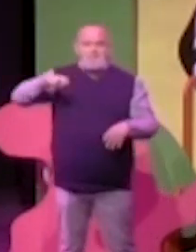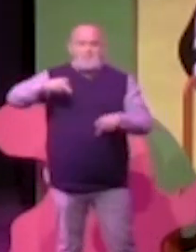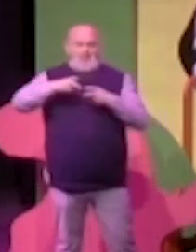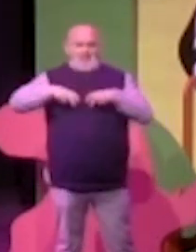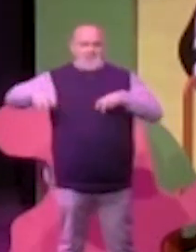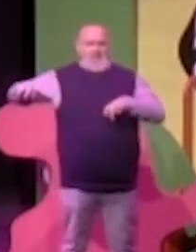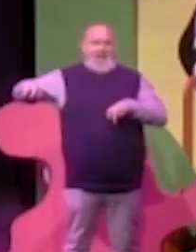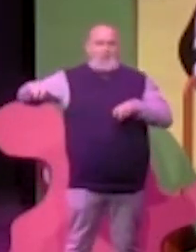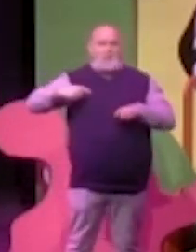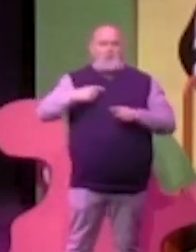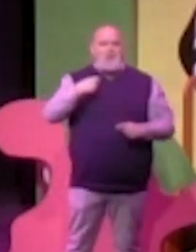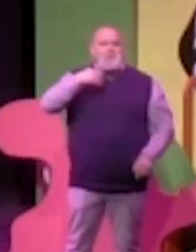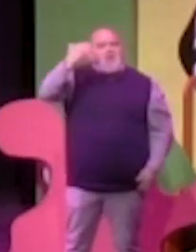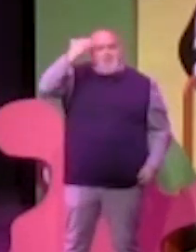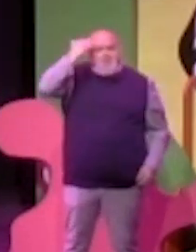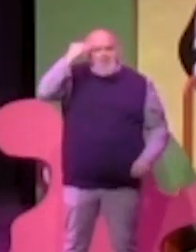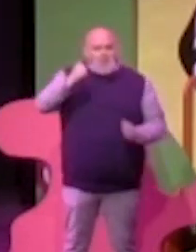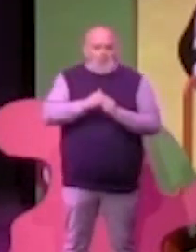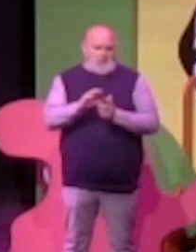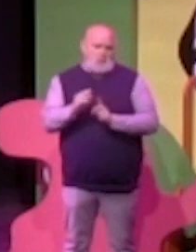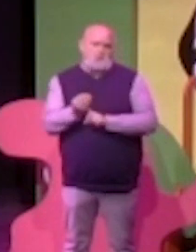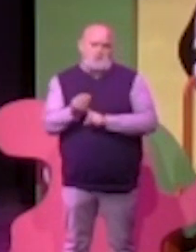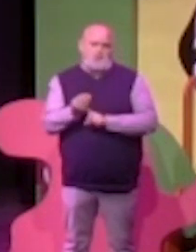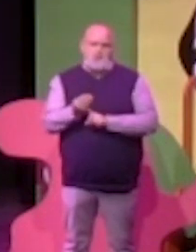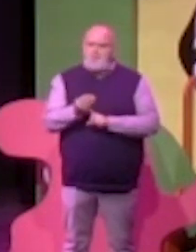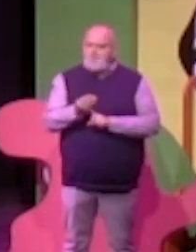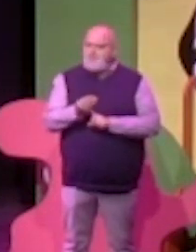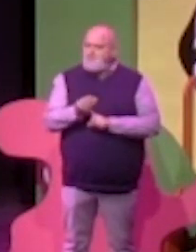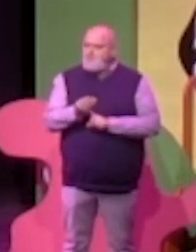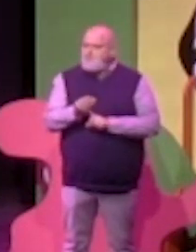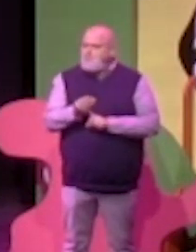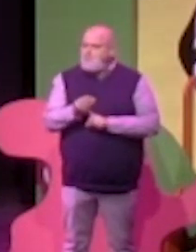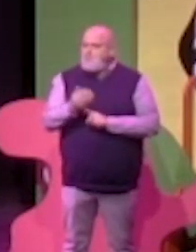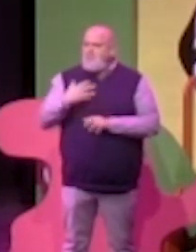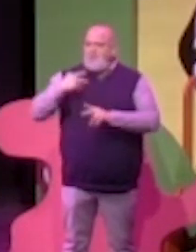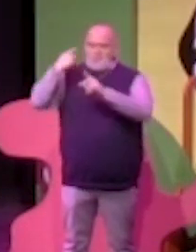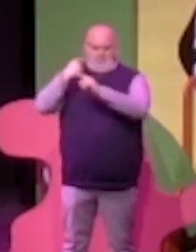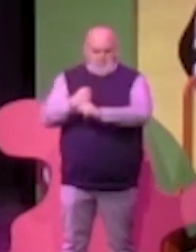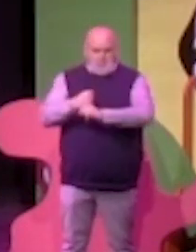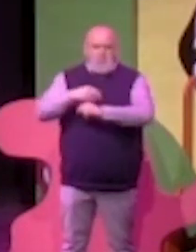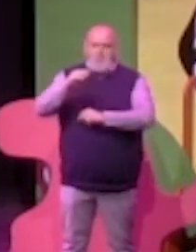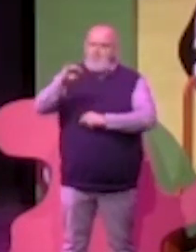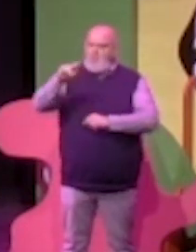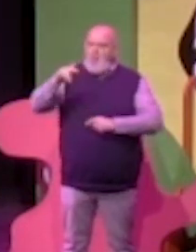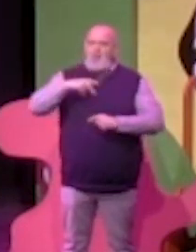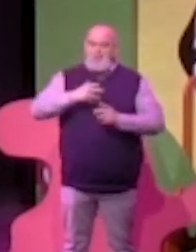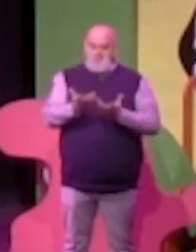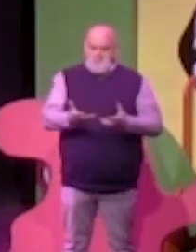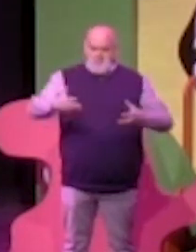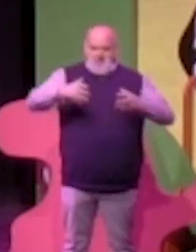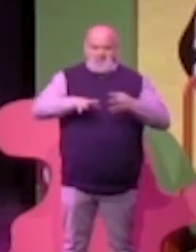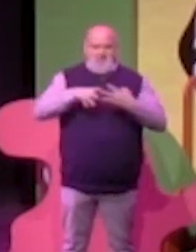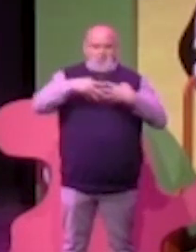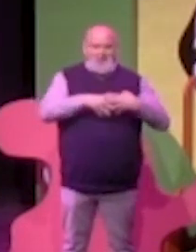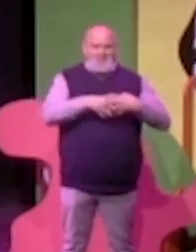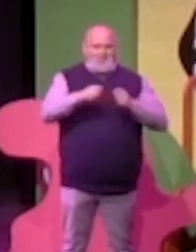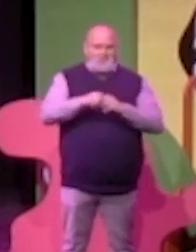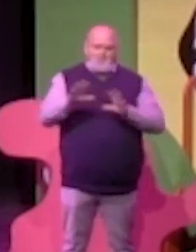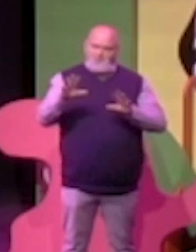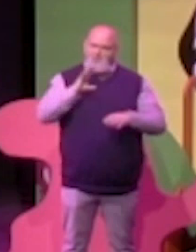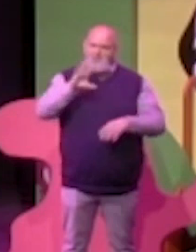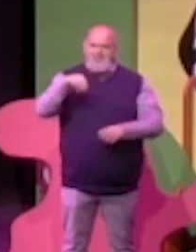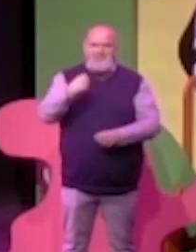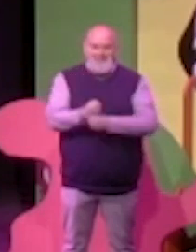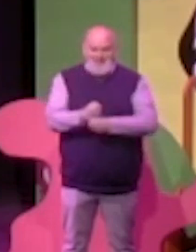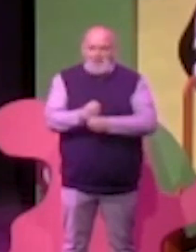I am familiar with culture. I have been doing, I am a traditional Miwok Basque weaver for some 50-something years. I have